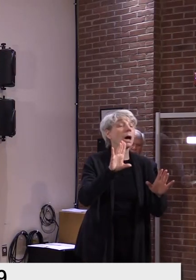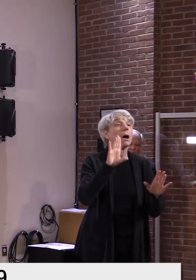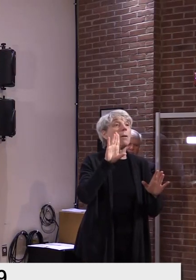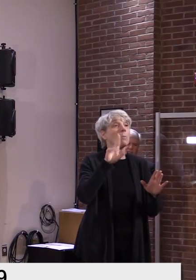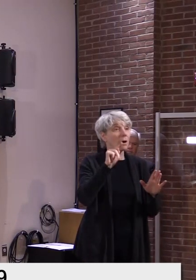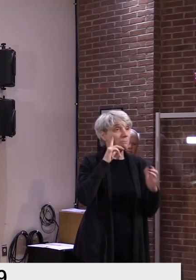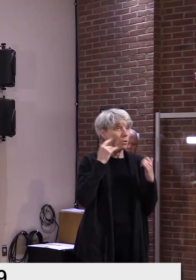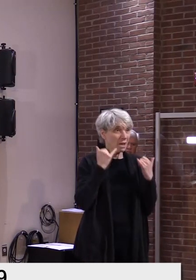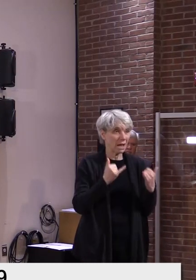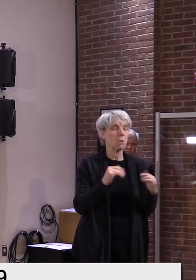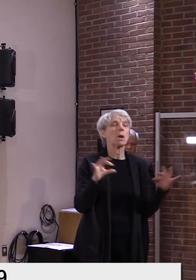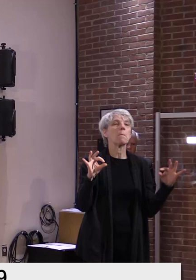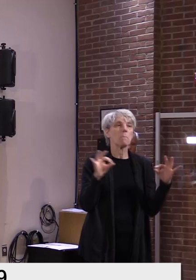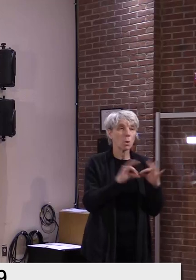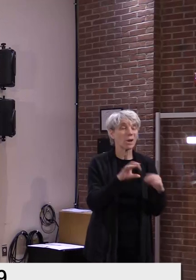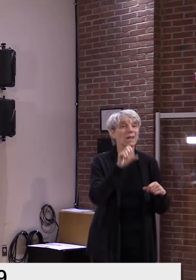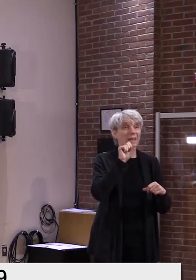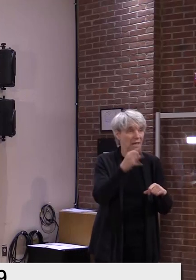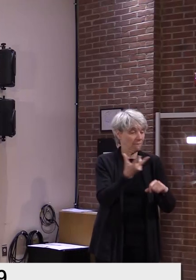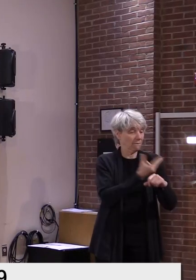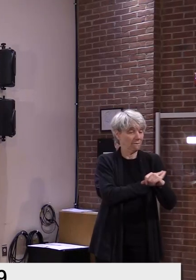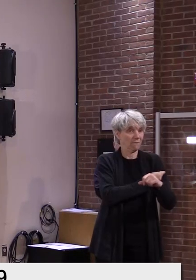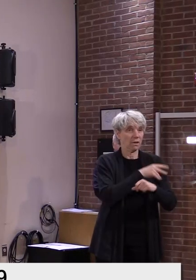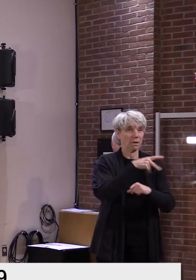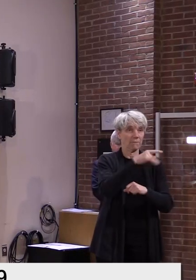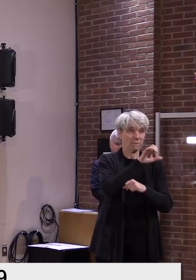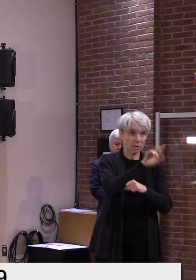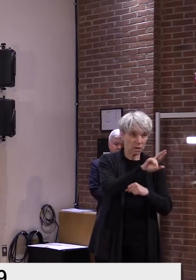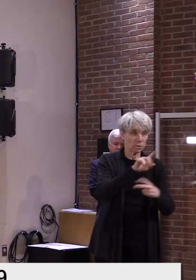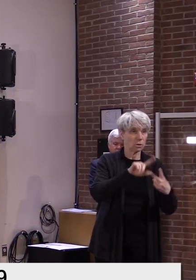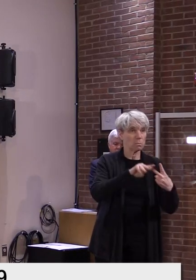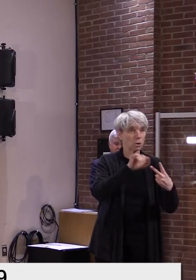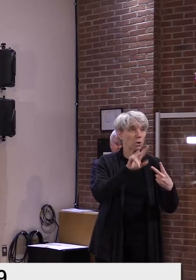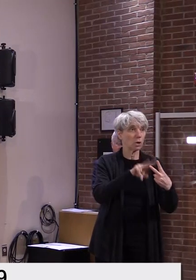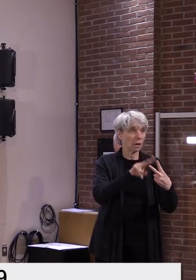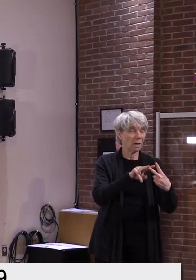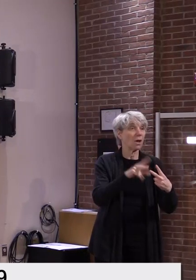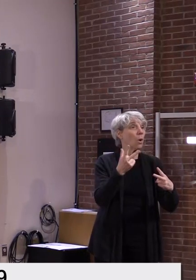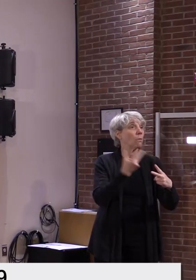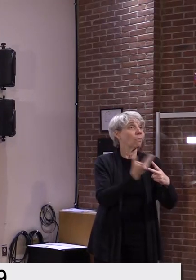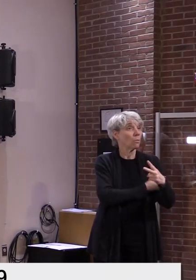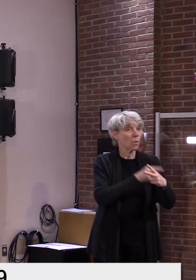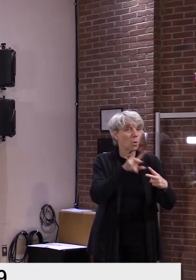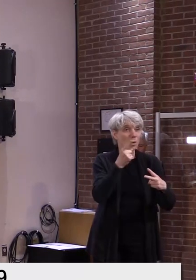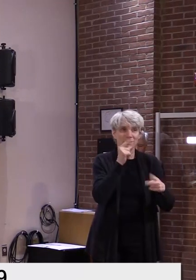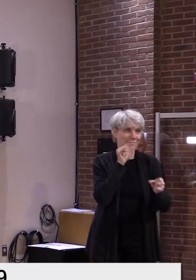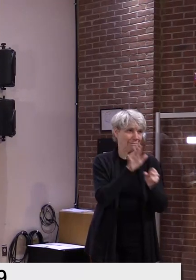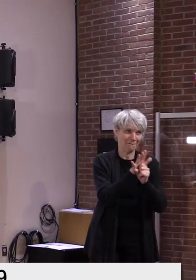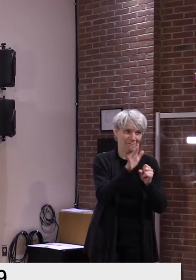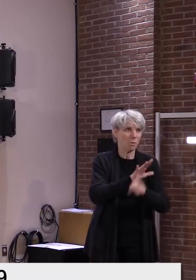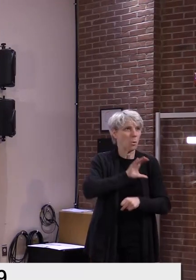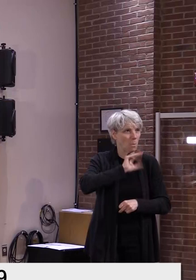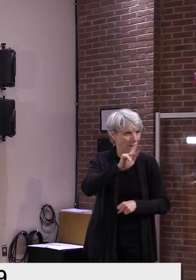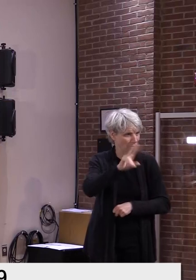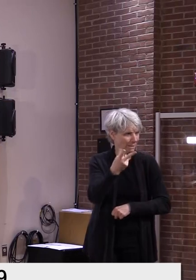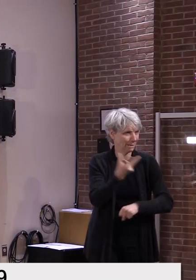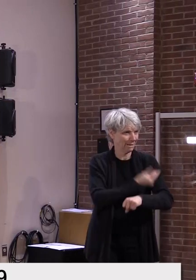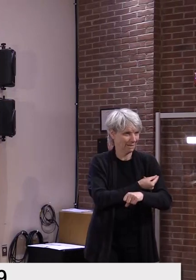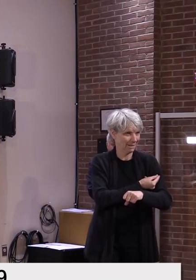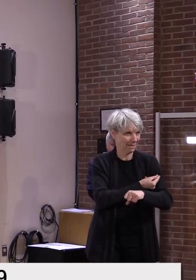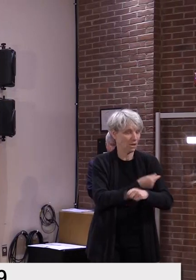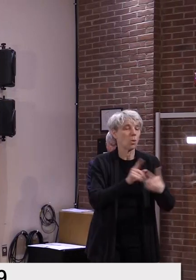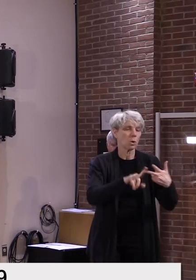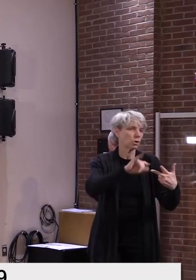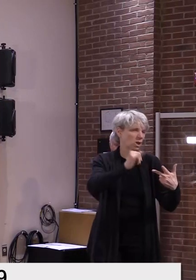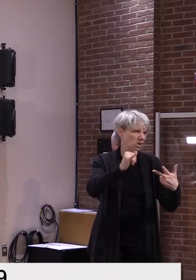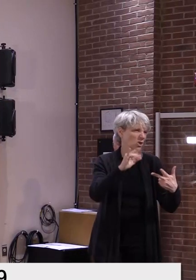protection against variants of the virus. We know these are still circulating. We know that the vaccine is doing a great job